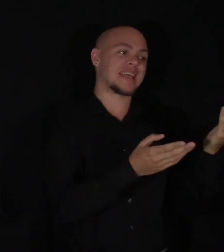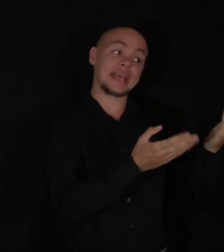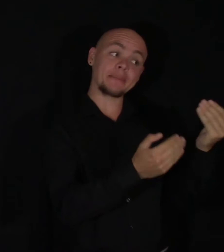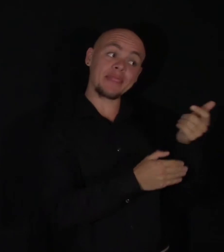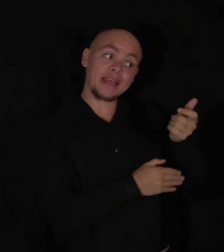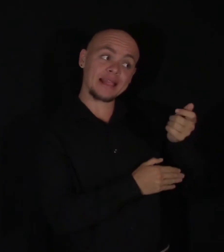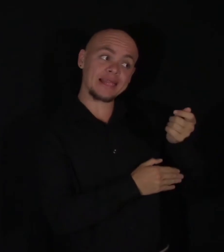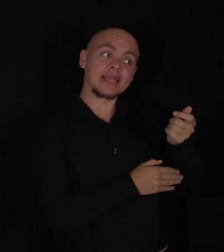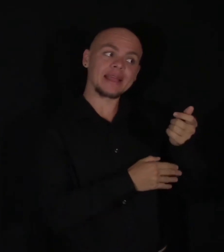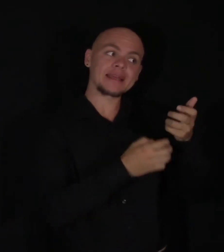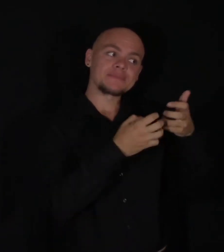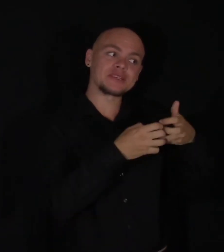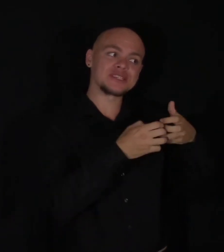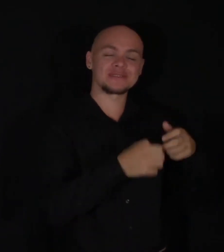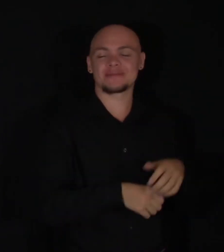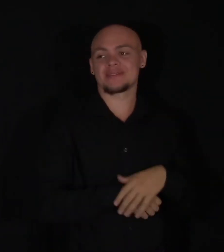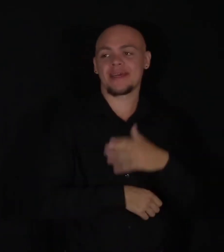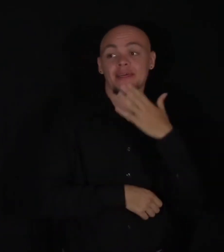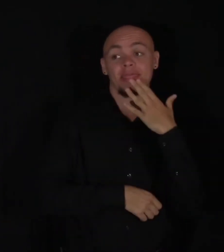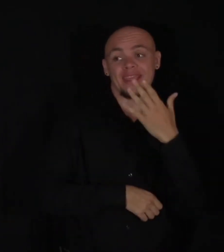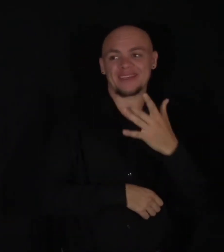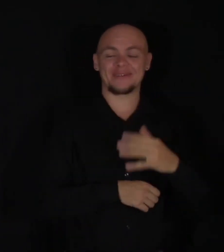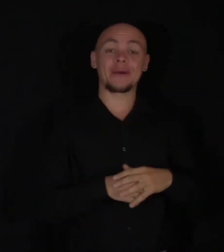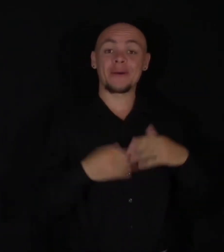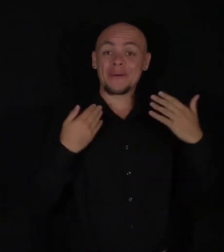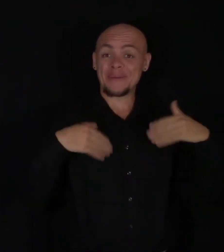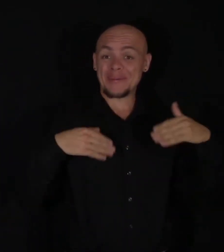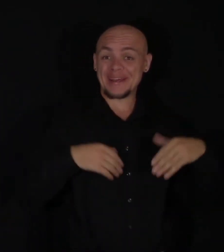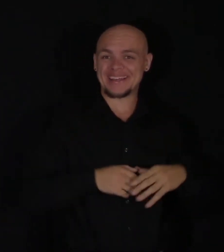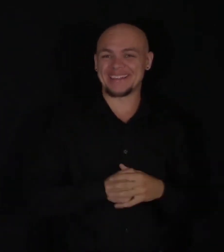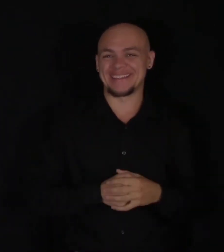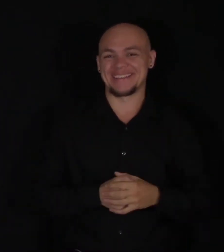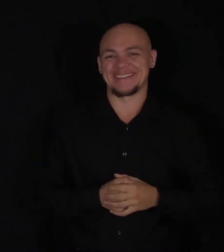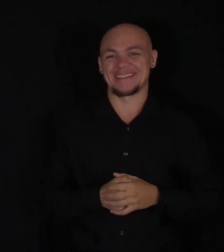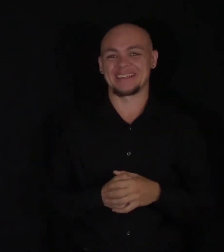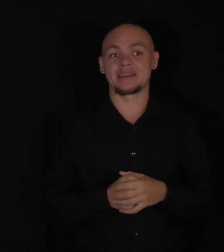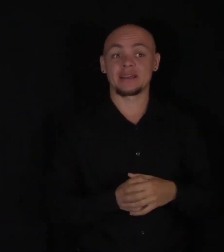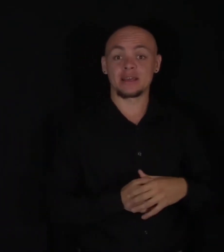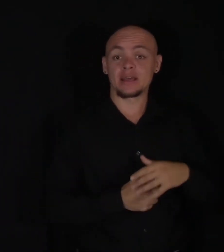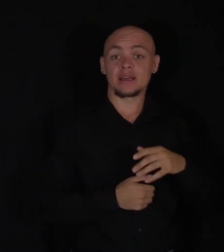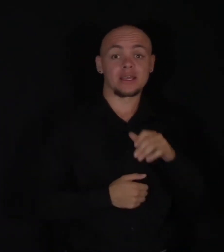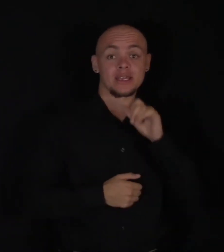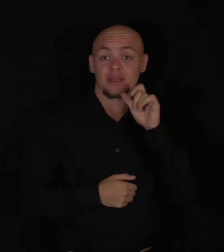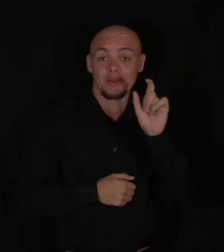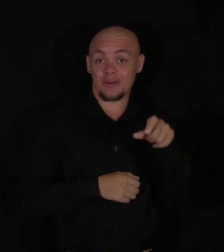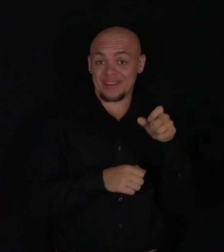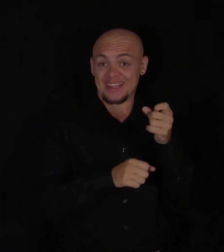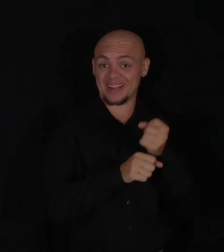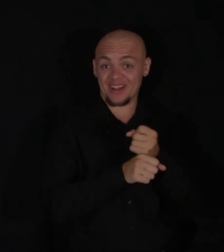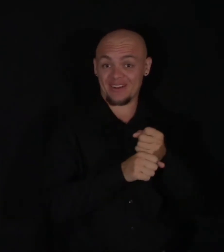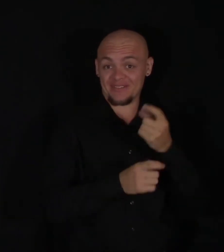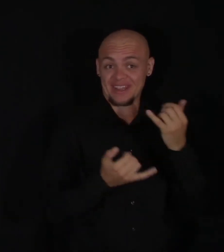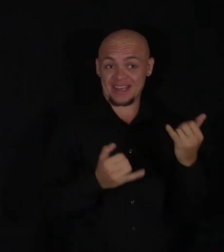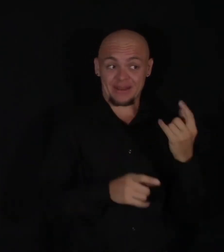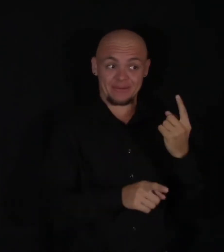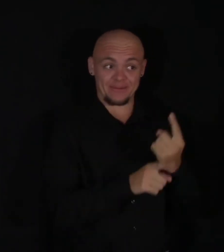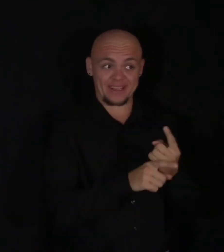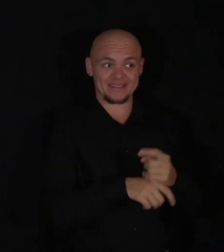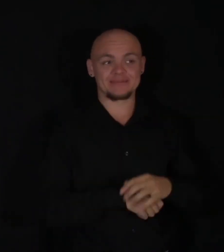Got your clicker here. Thank you. Whew. Really. I guess you don't need coffee now, do you? All